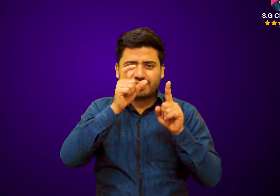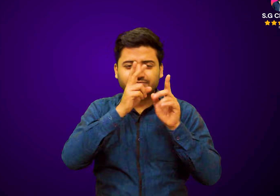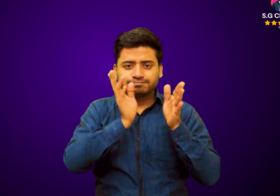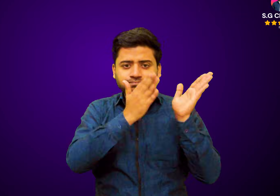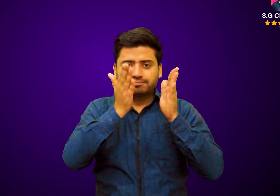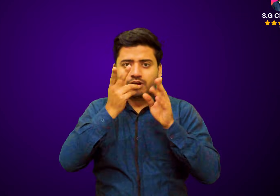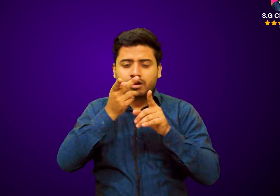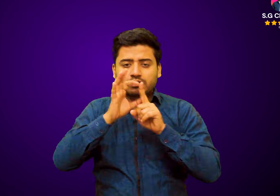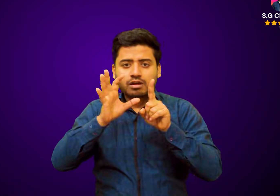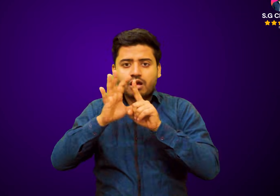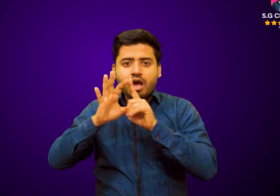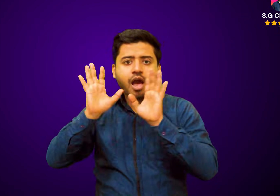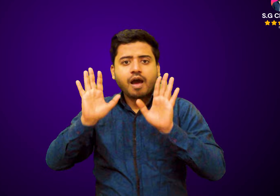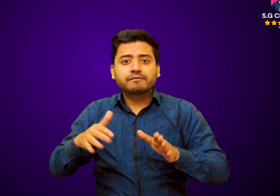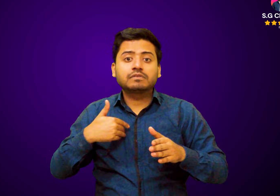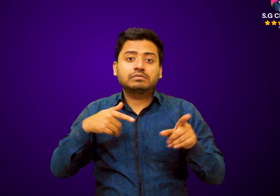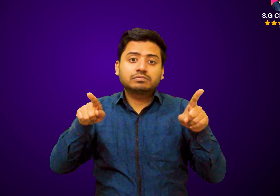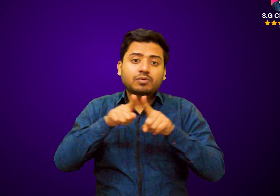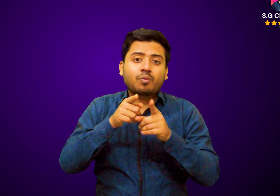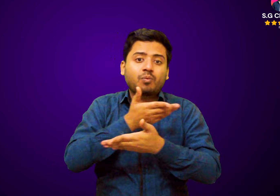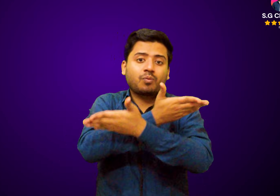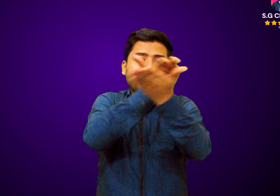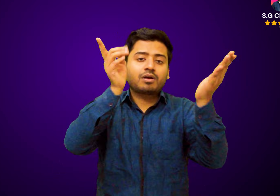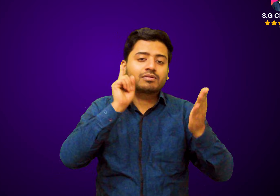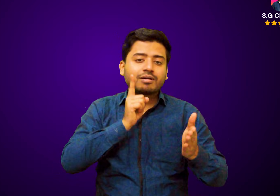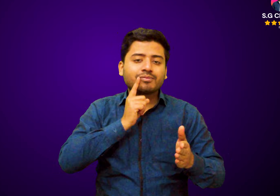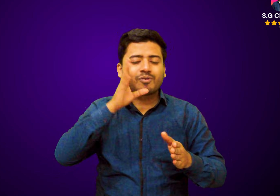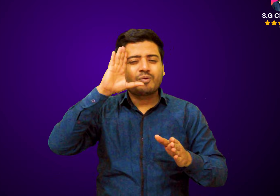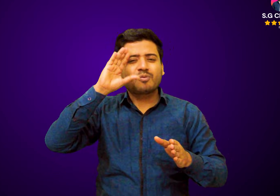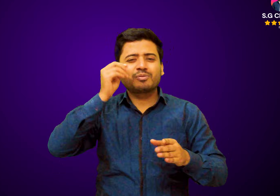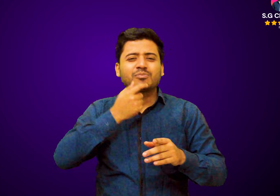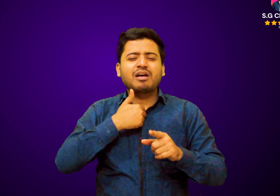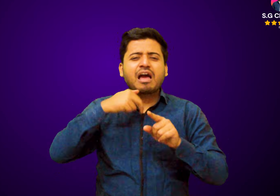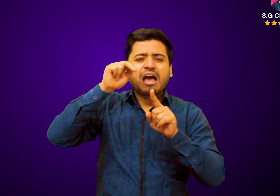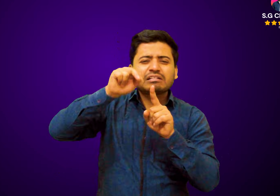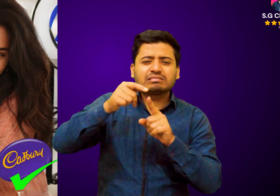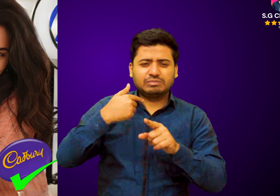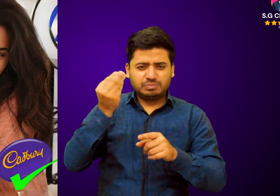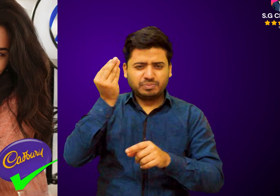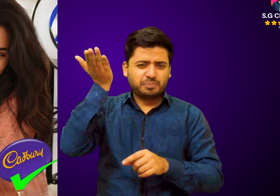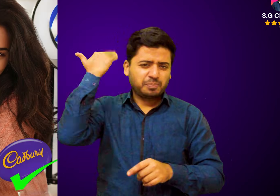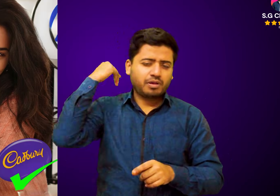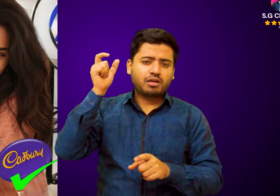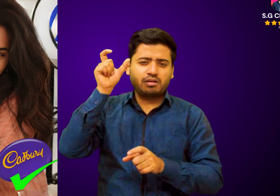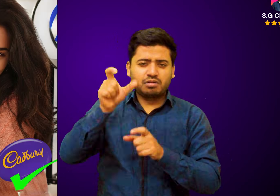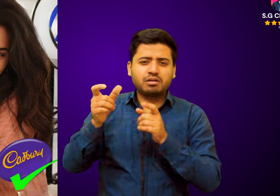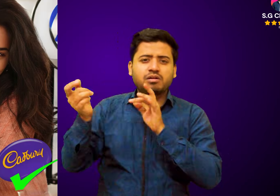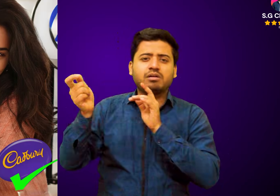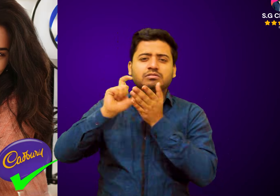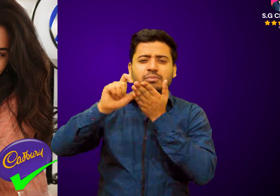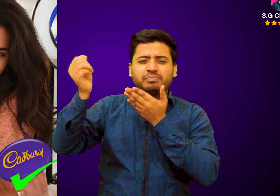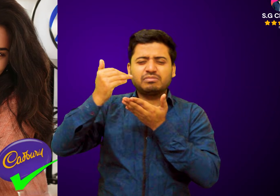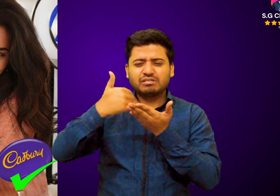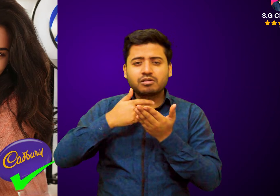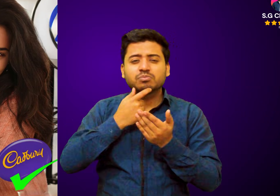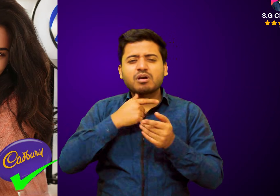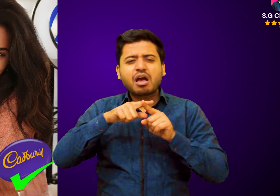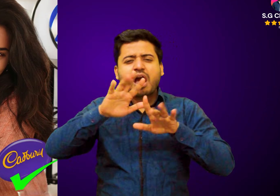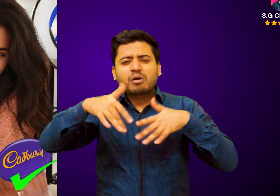chocolate. United States, requires at least 10% cocoa solids. Europe requires at least 20%